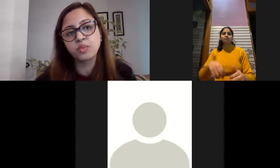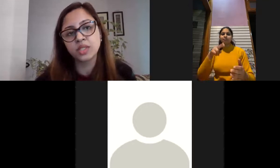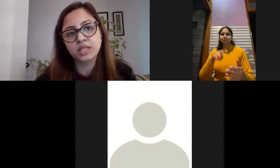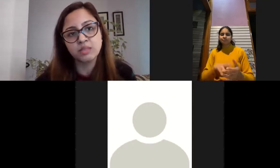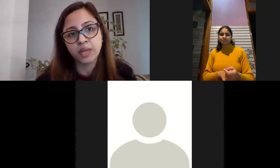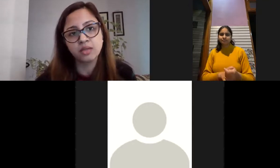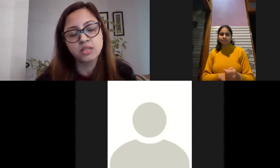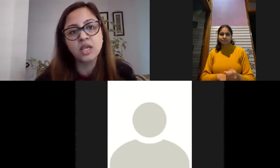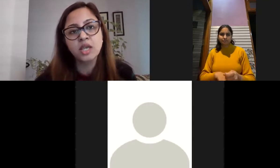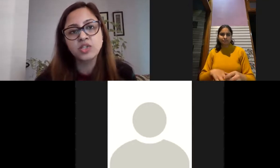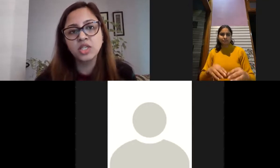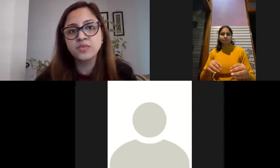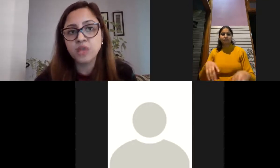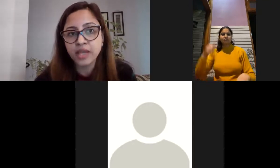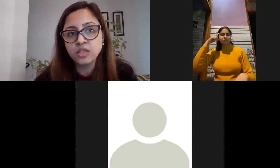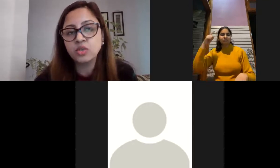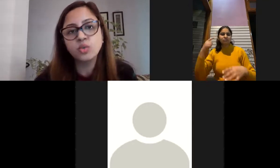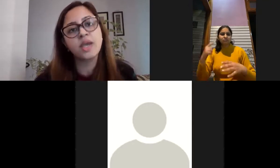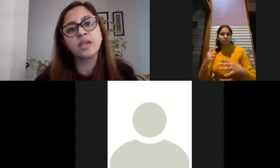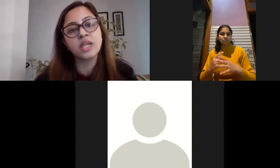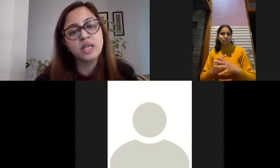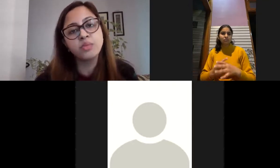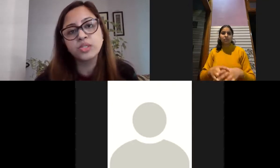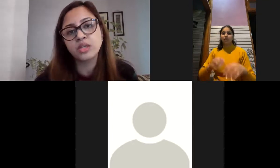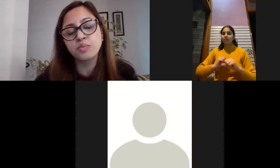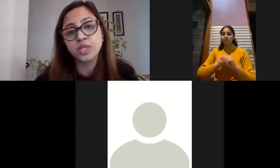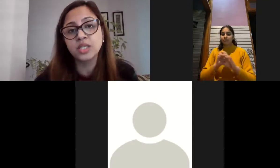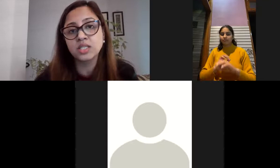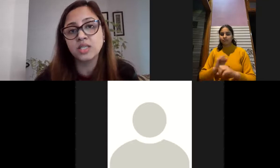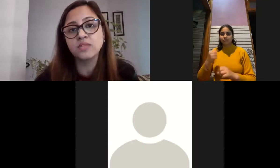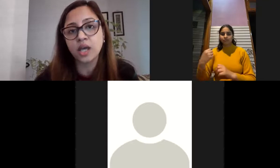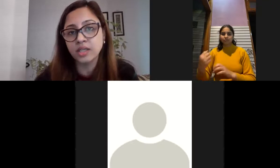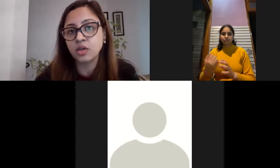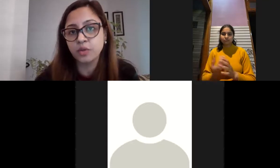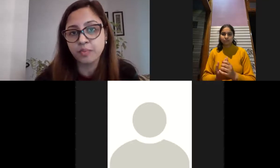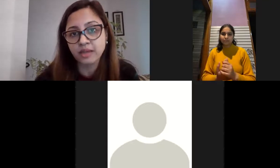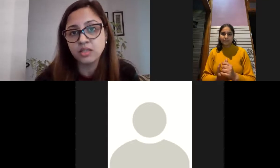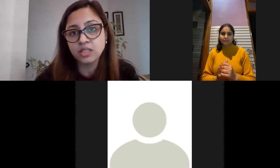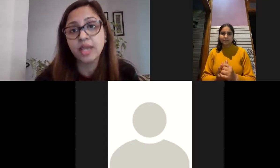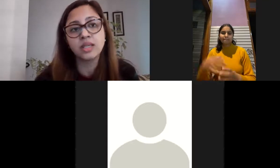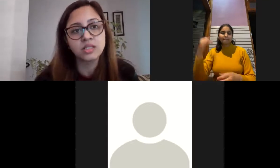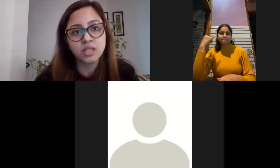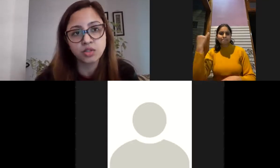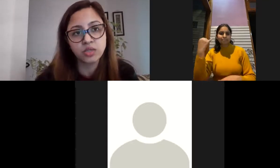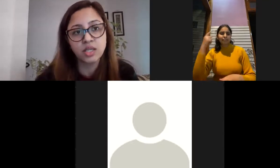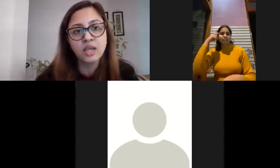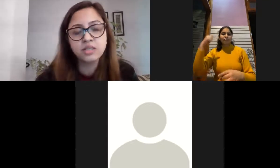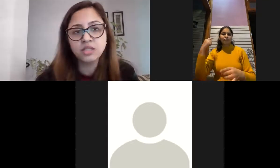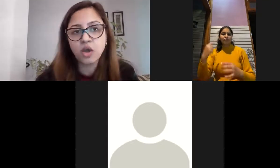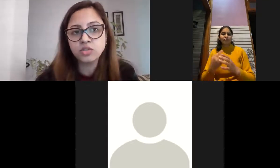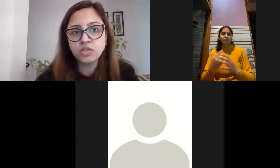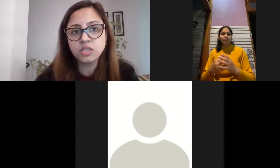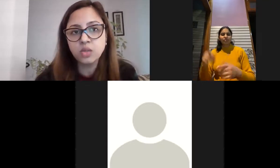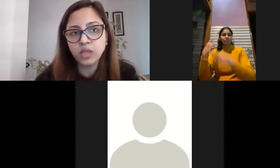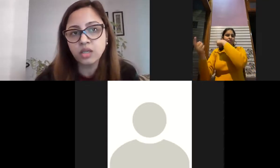attributes to Bertha's madness. She gives rise to and enables a preconceived idea of madness and its history.